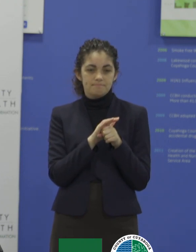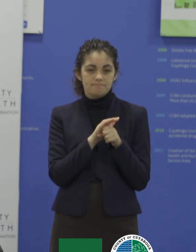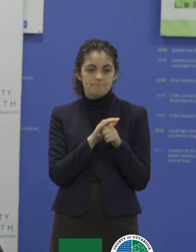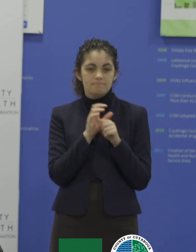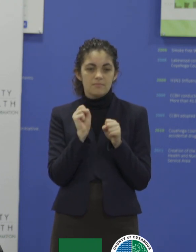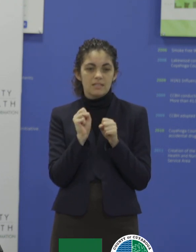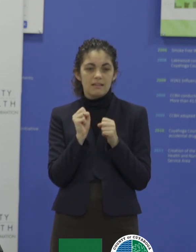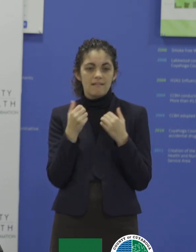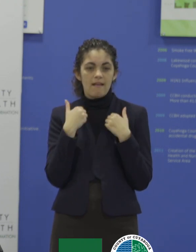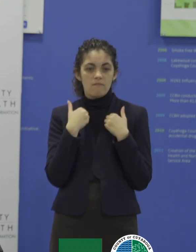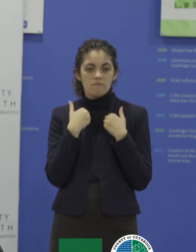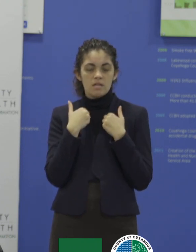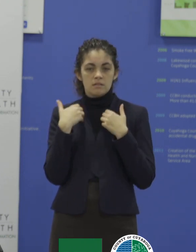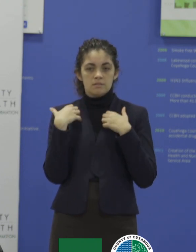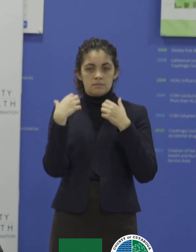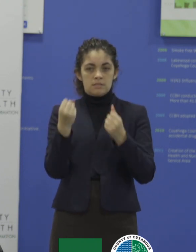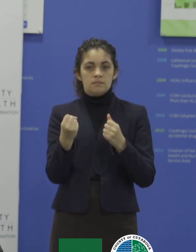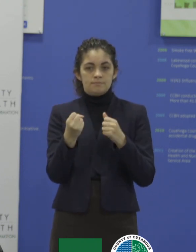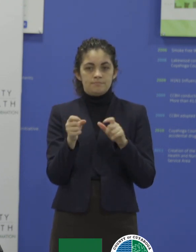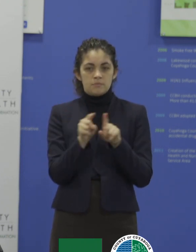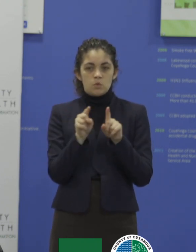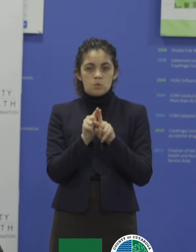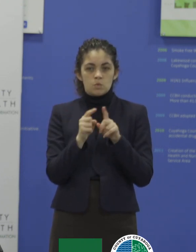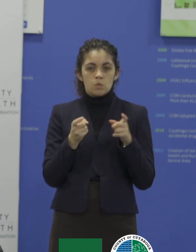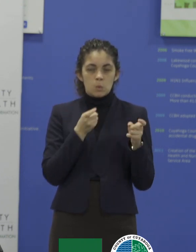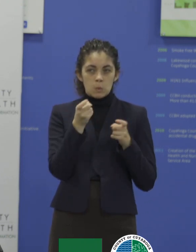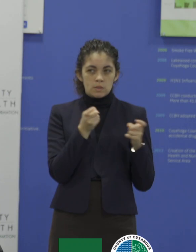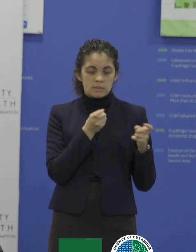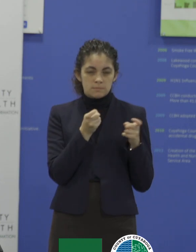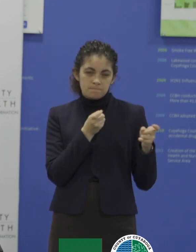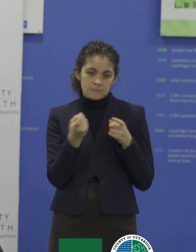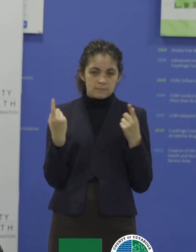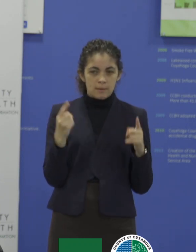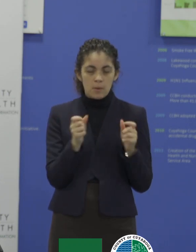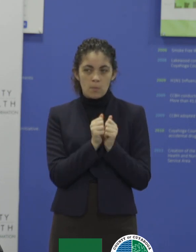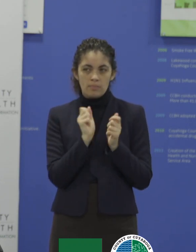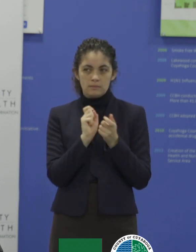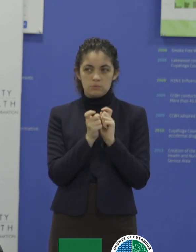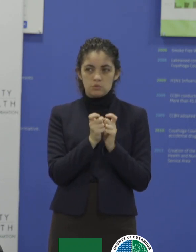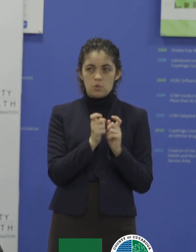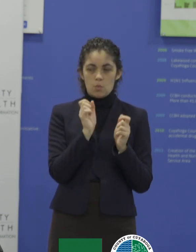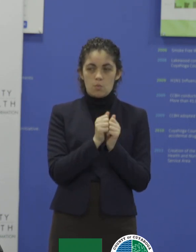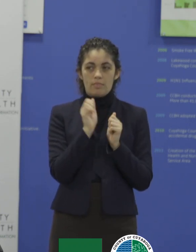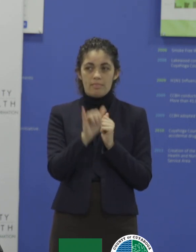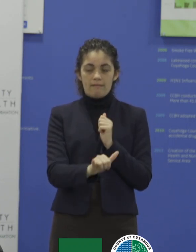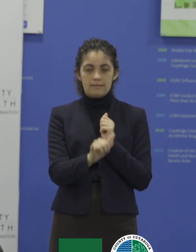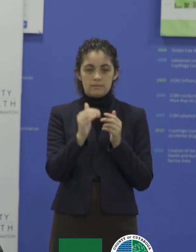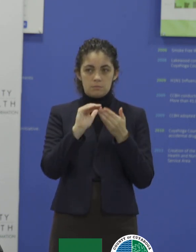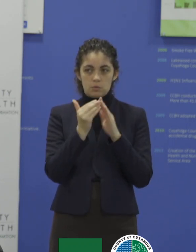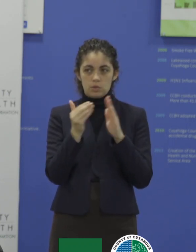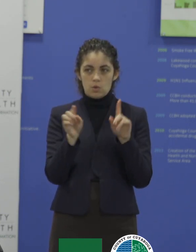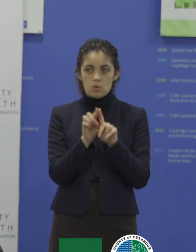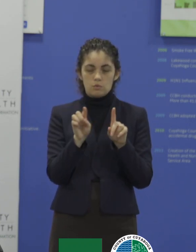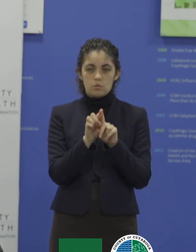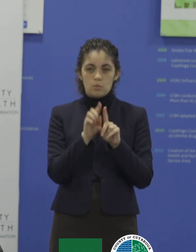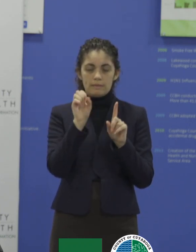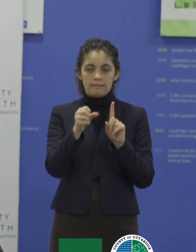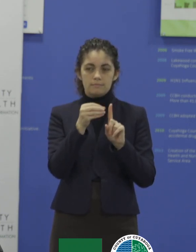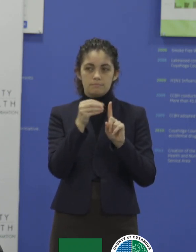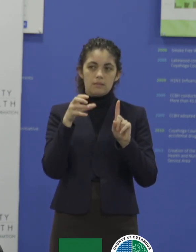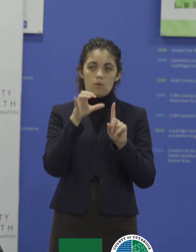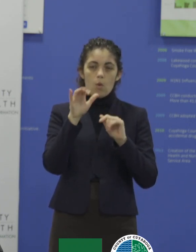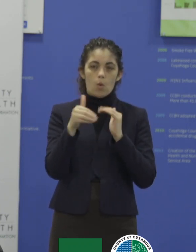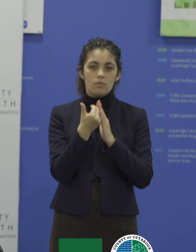they can be served. And so it allows for coordination and real-time adjustment for the clinical community. And certainly they can expound on some of